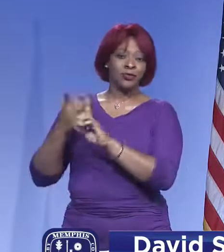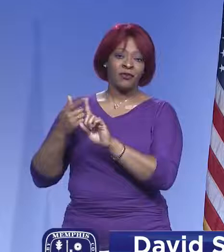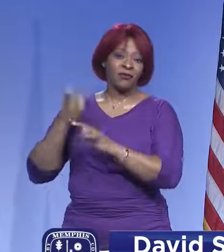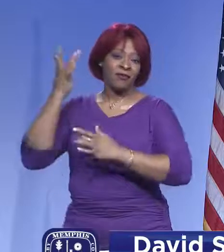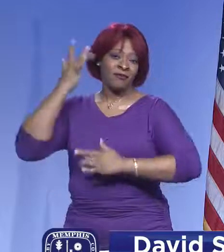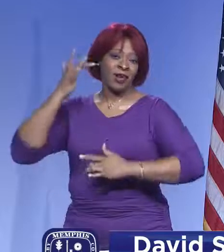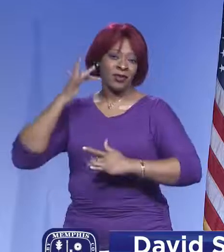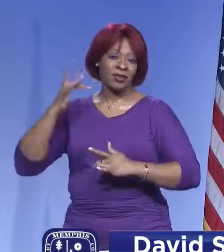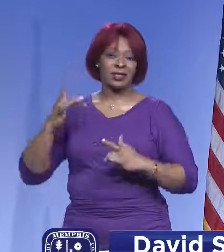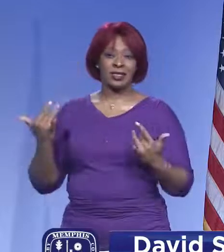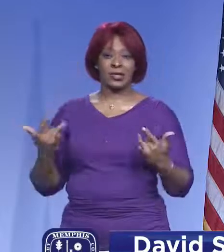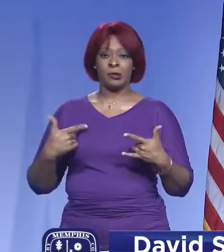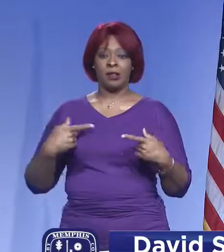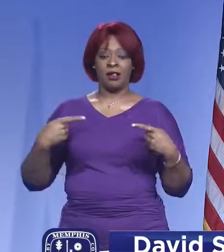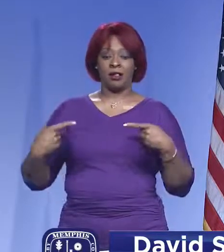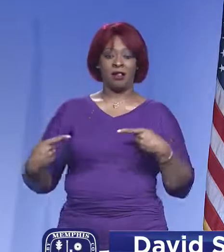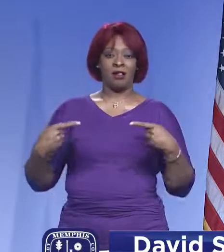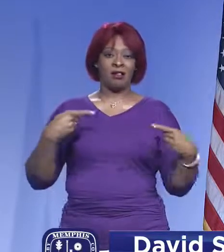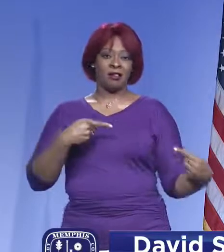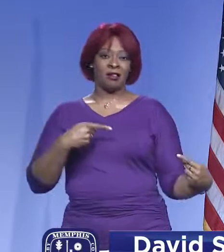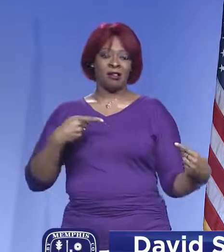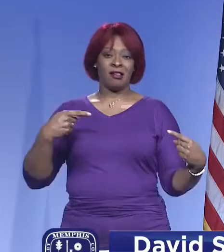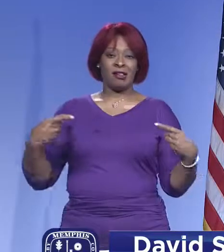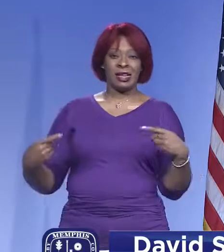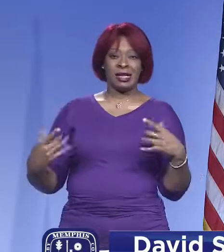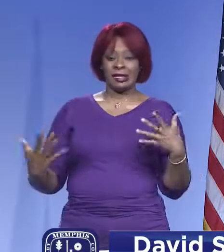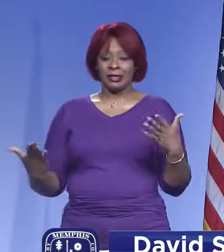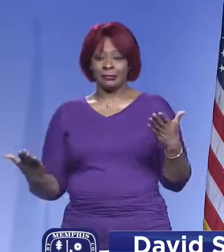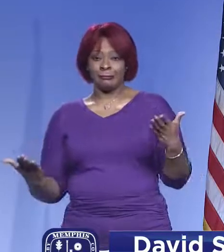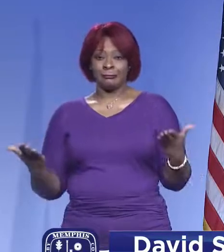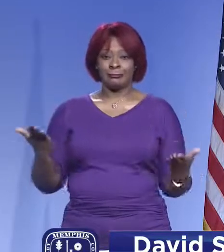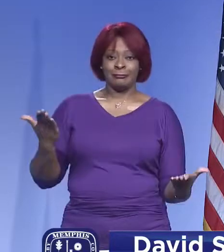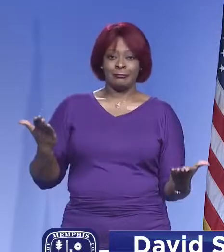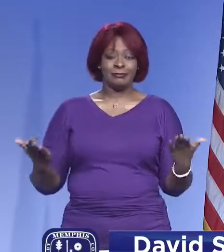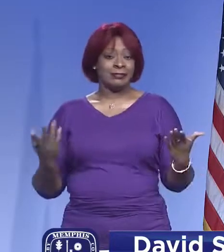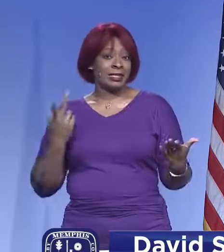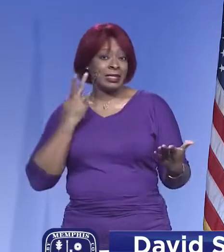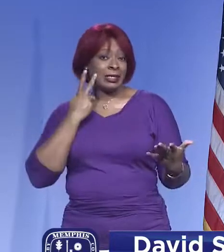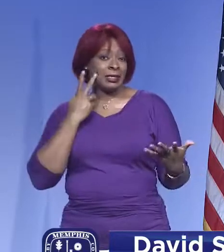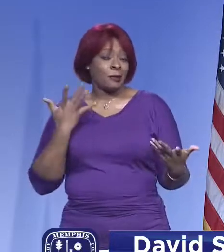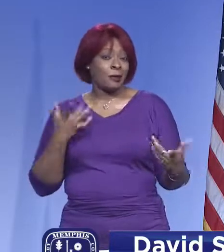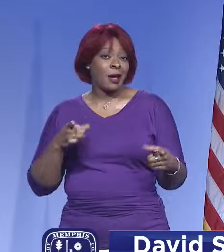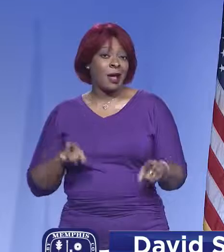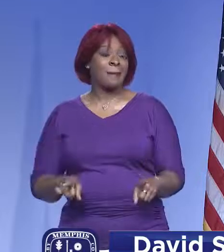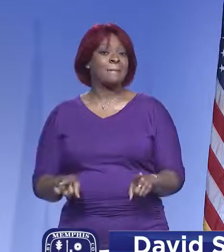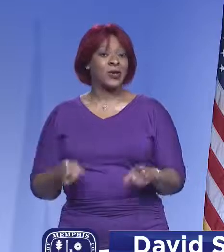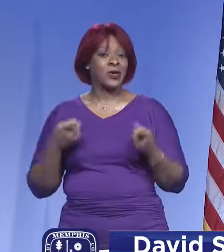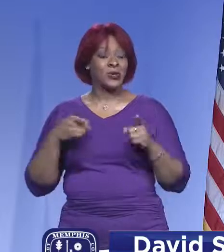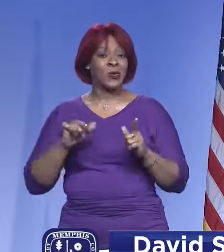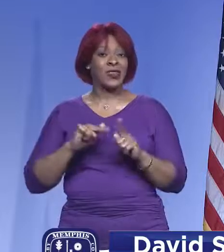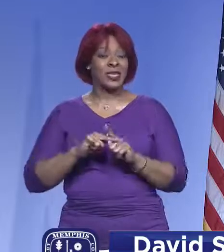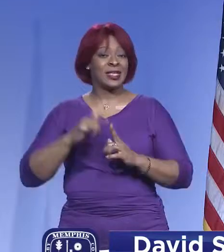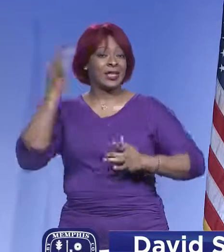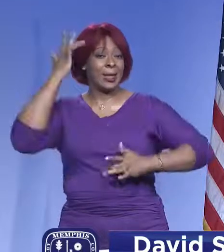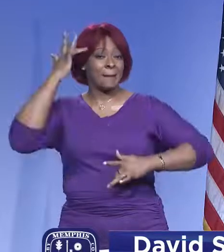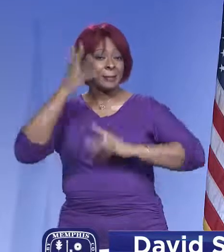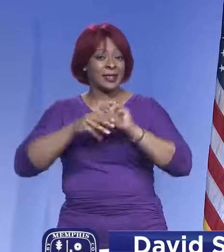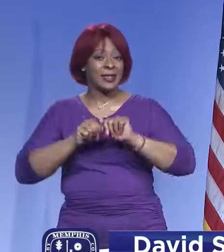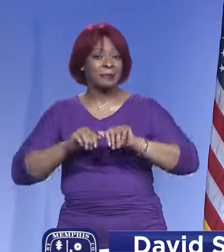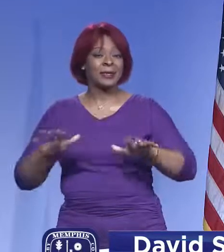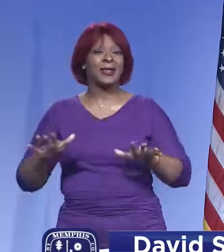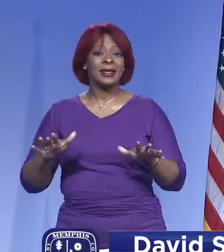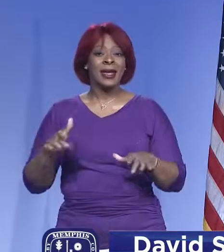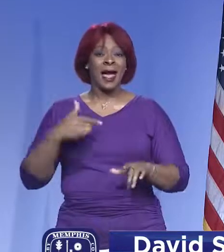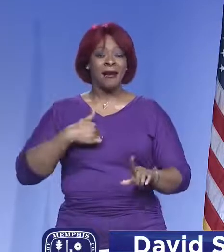whatsoever. So we're in a tug-of-war moment, a pivotal moment in the epidemic, where we have